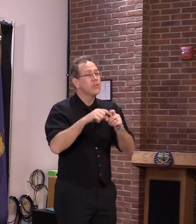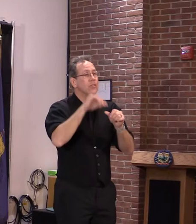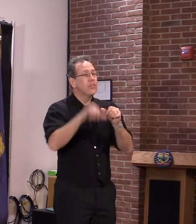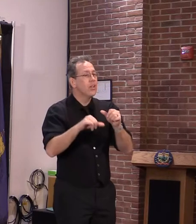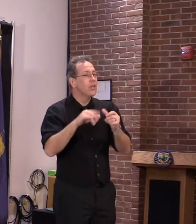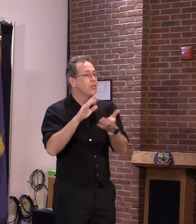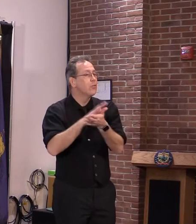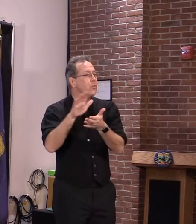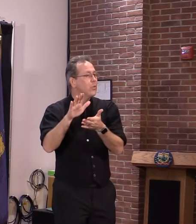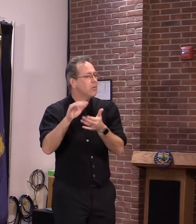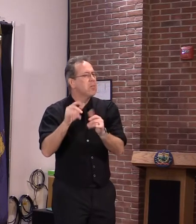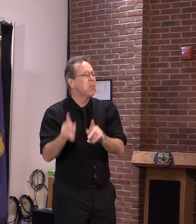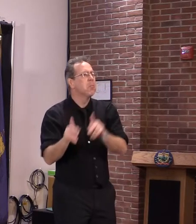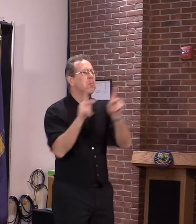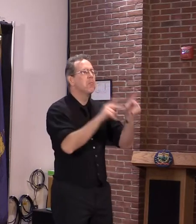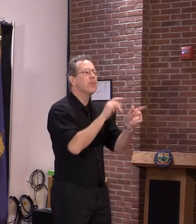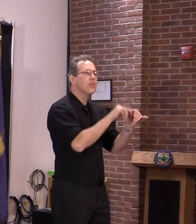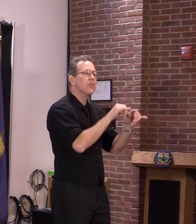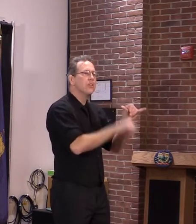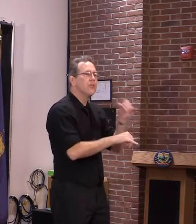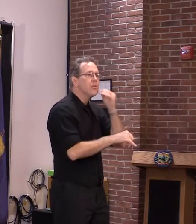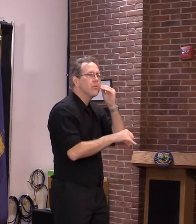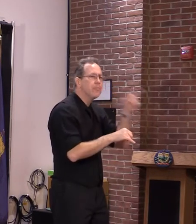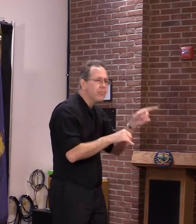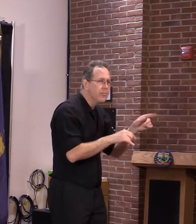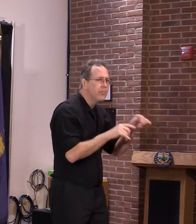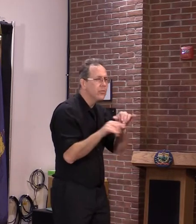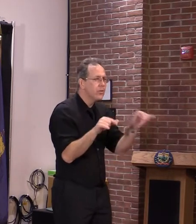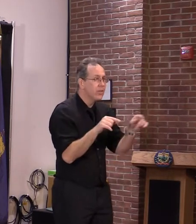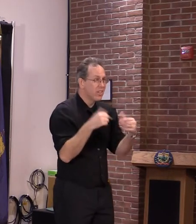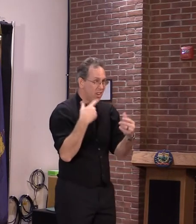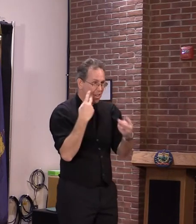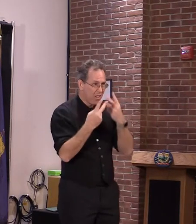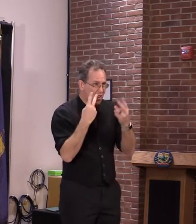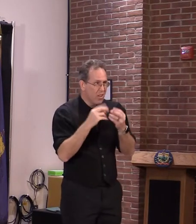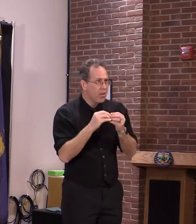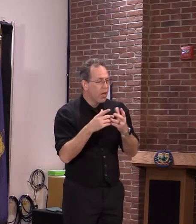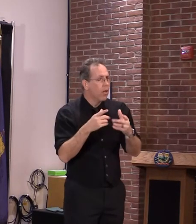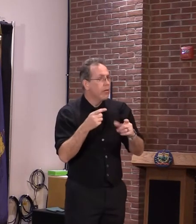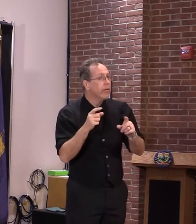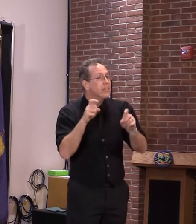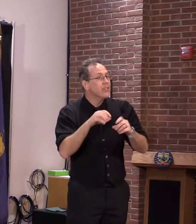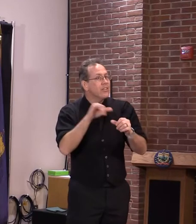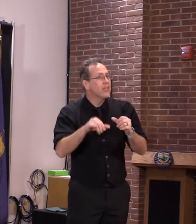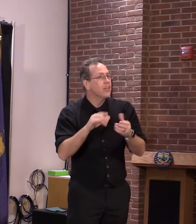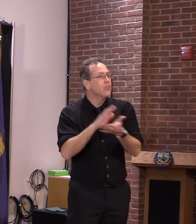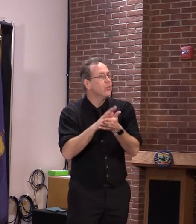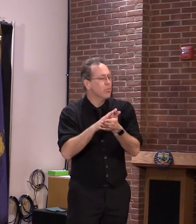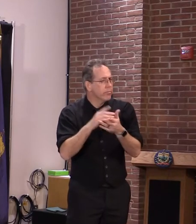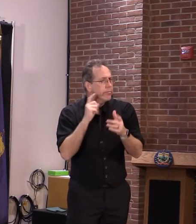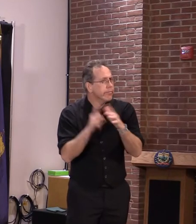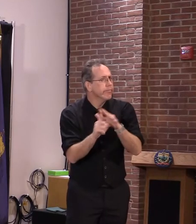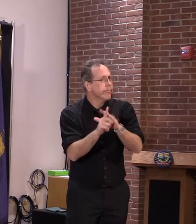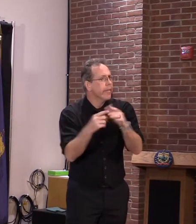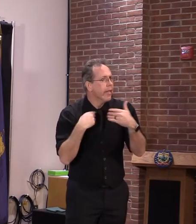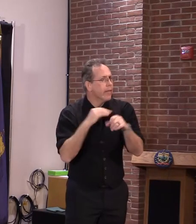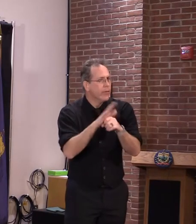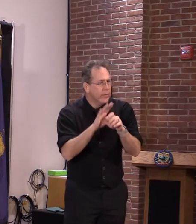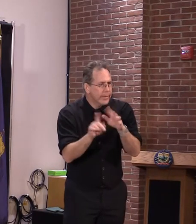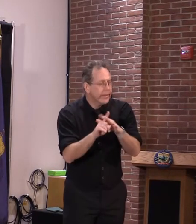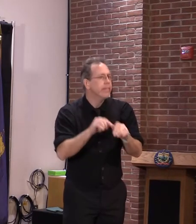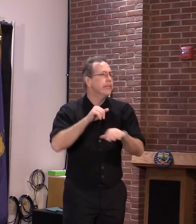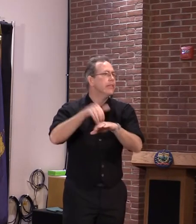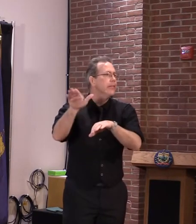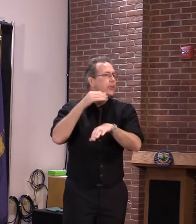still yielding the quarantining of a large number of students that never had COVID. So, you know, it's important that we increasingly try to seek